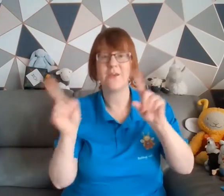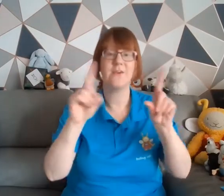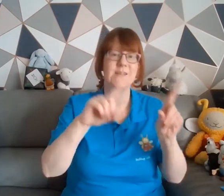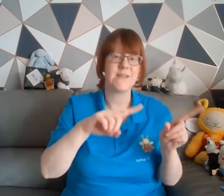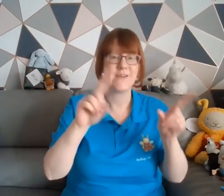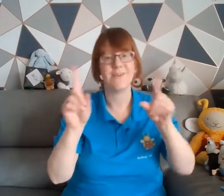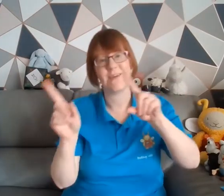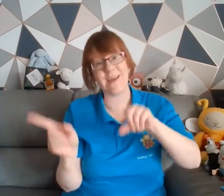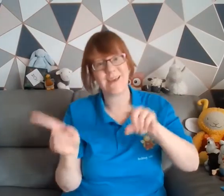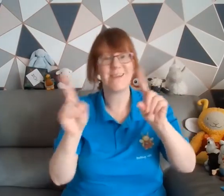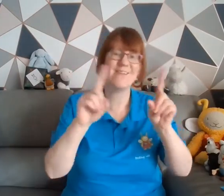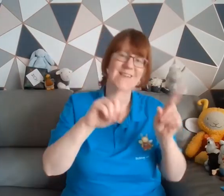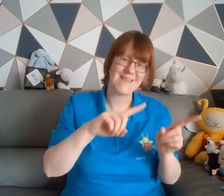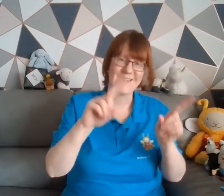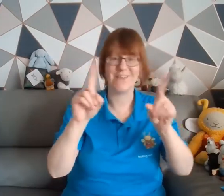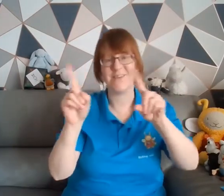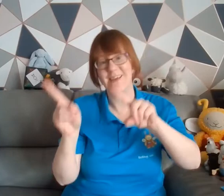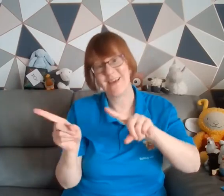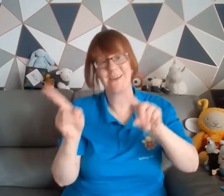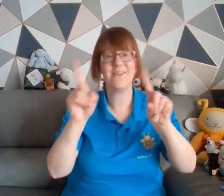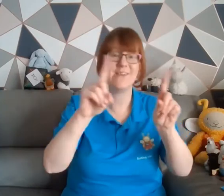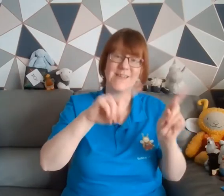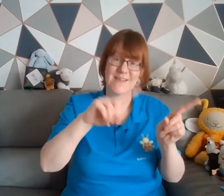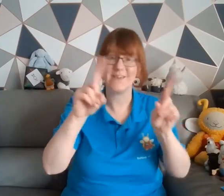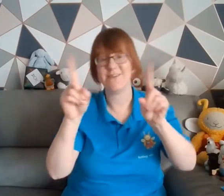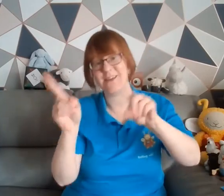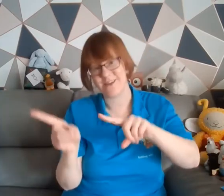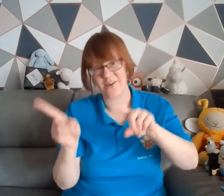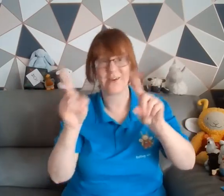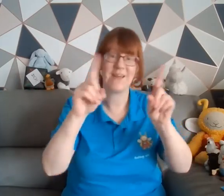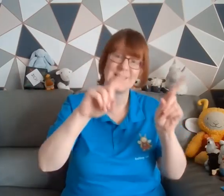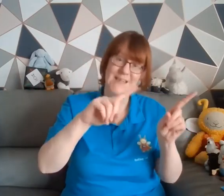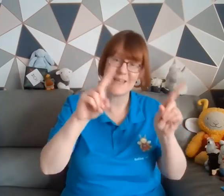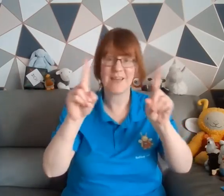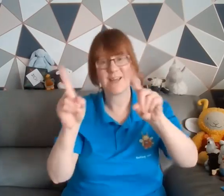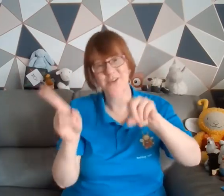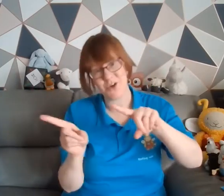Hickory dickory, hickory dickory, hickory dickory dock, tick.